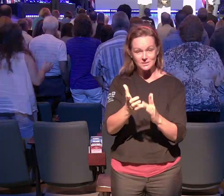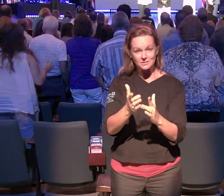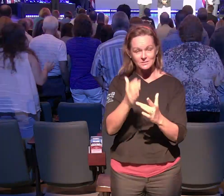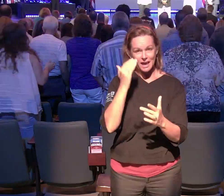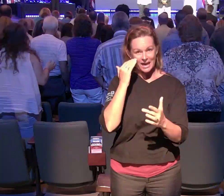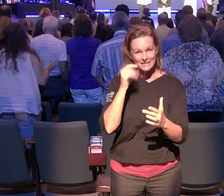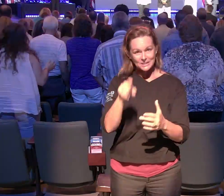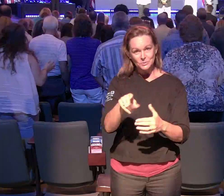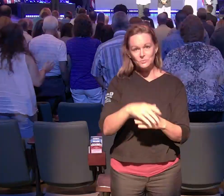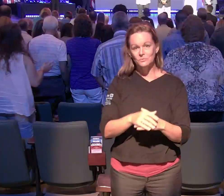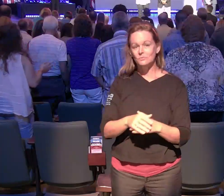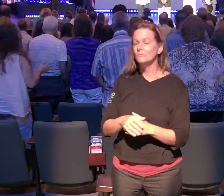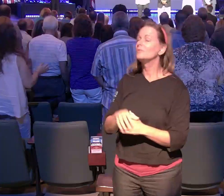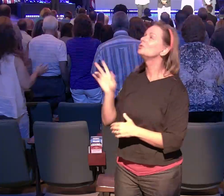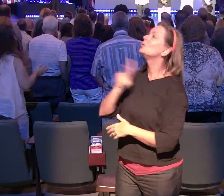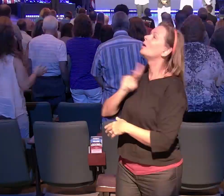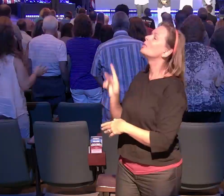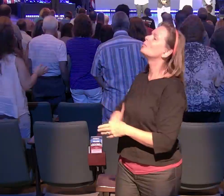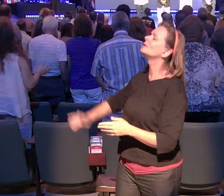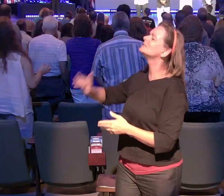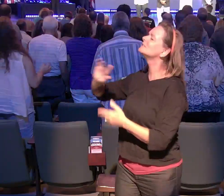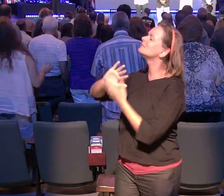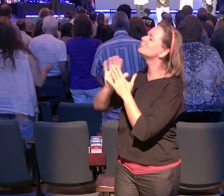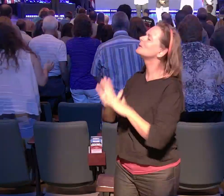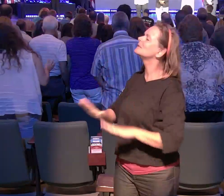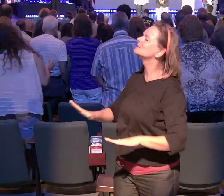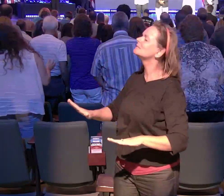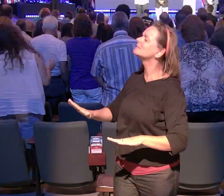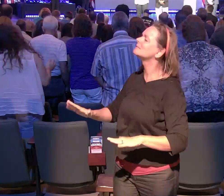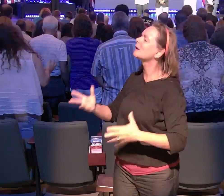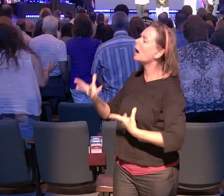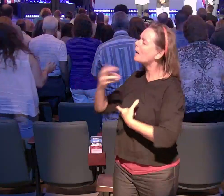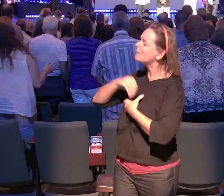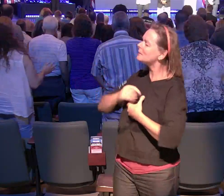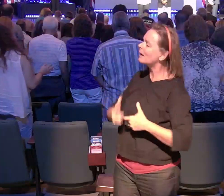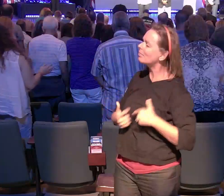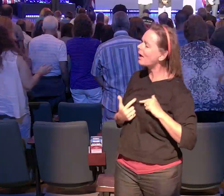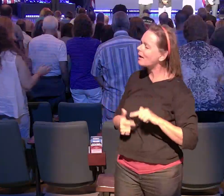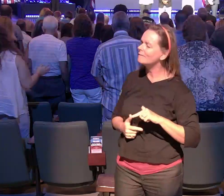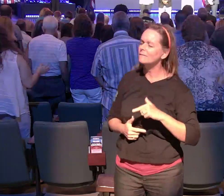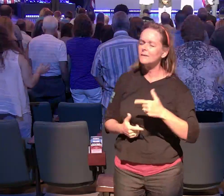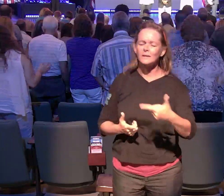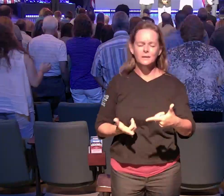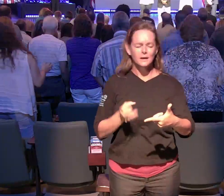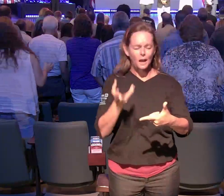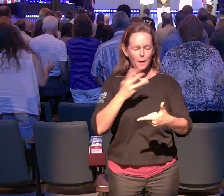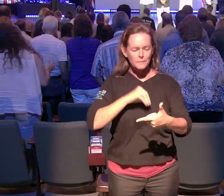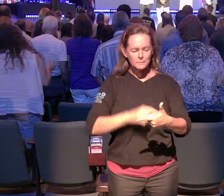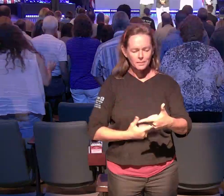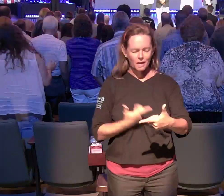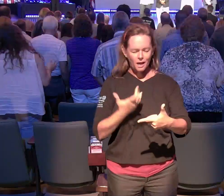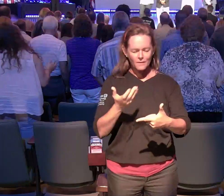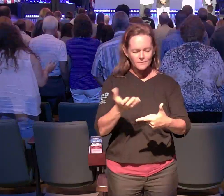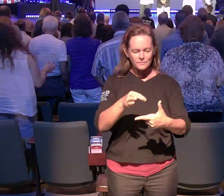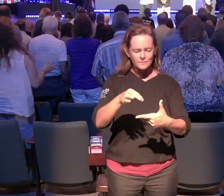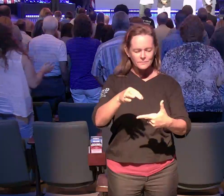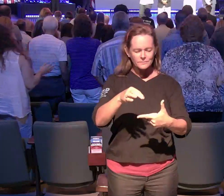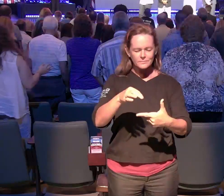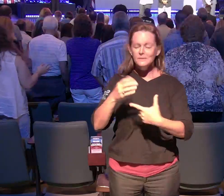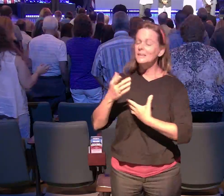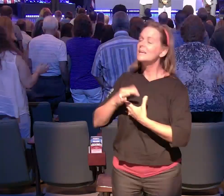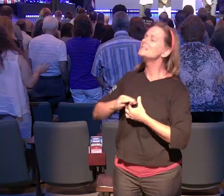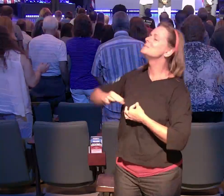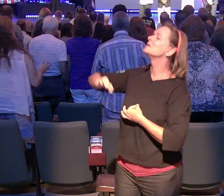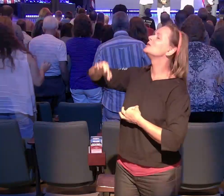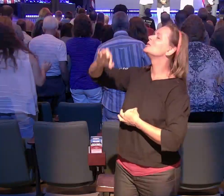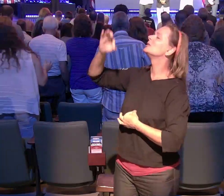of Peace. Come into my life and fill me with your Spirit. I will live